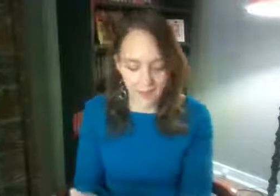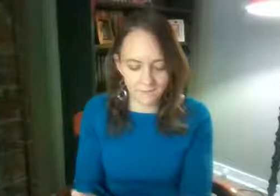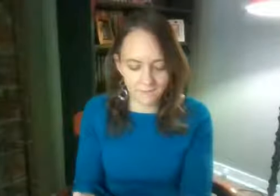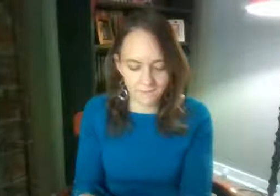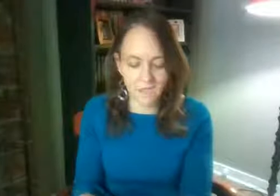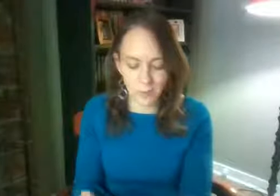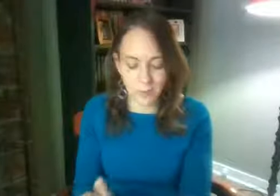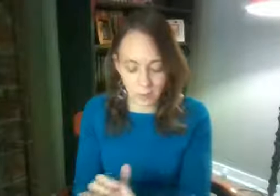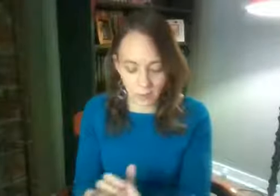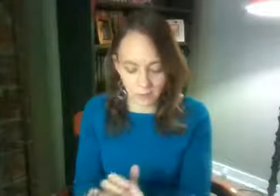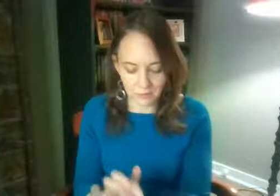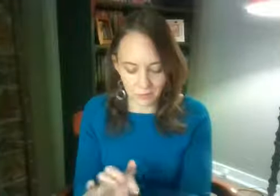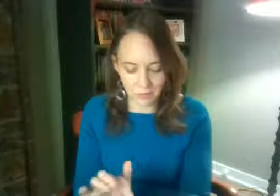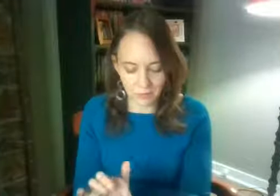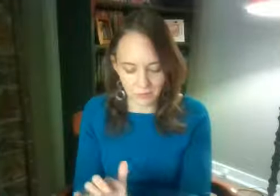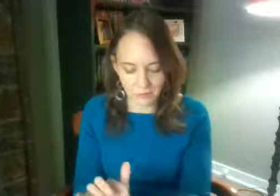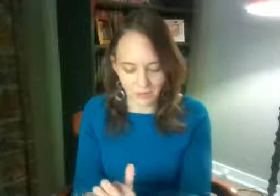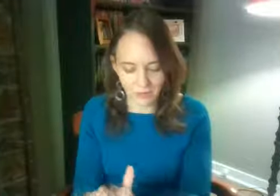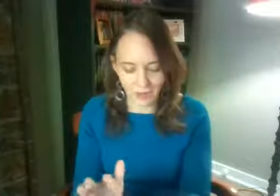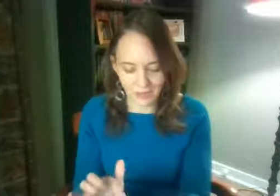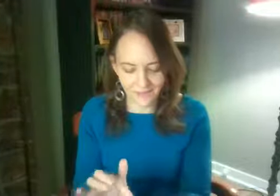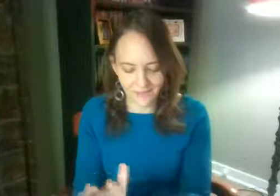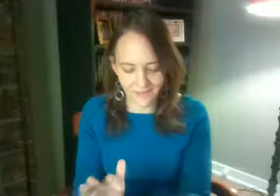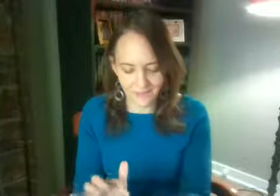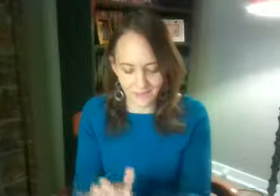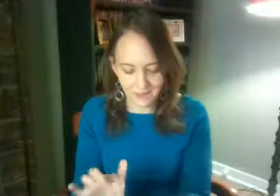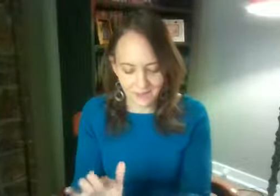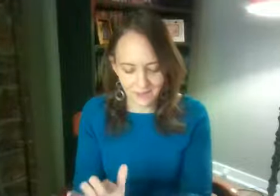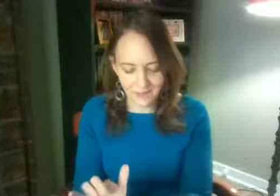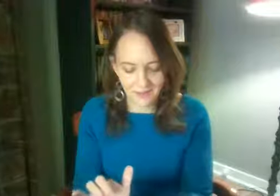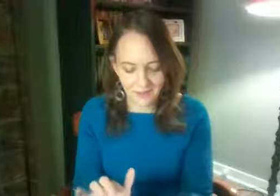it. It's pretty short, which you know, if you know it.